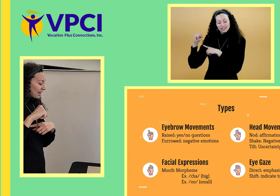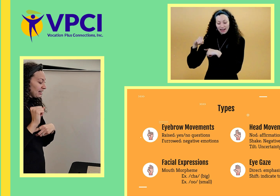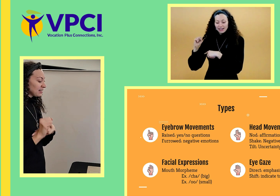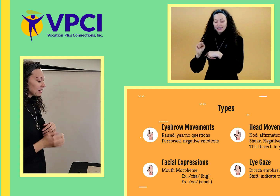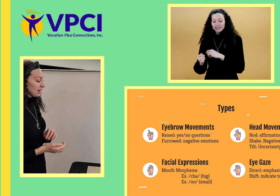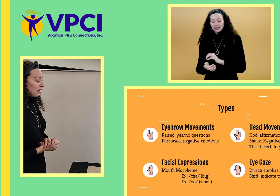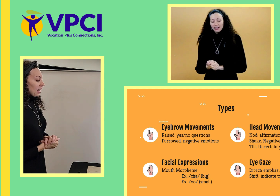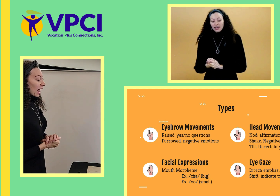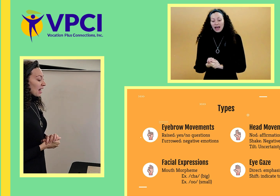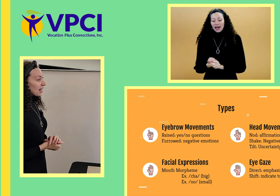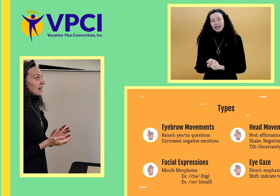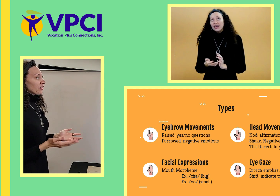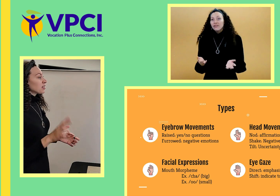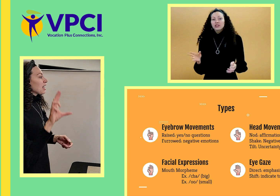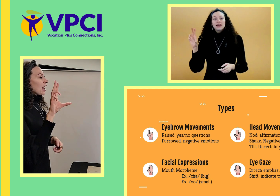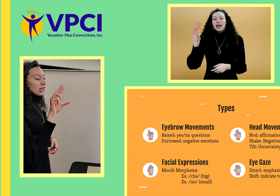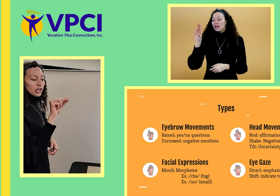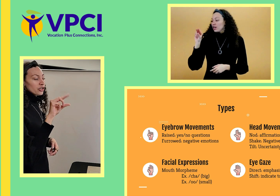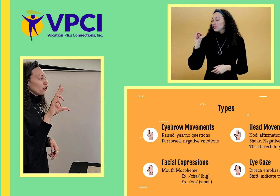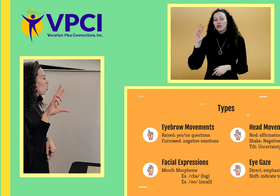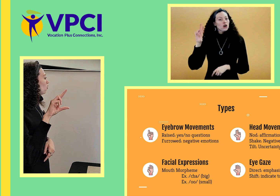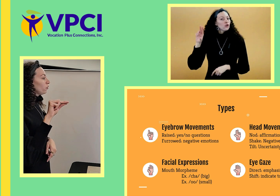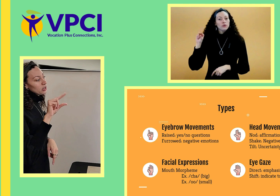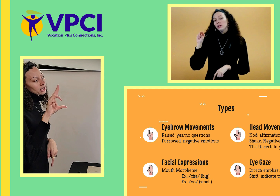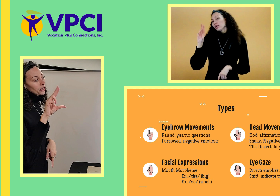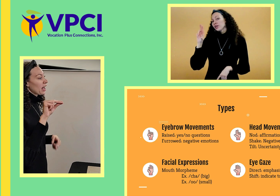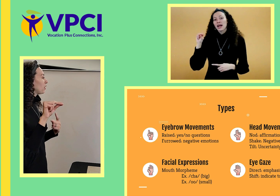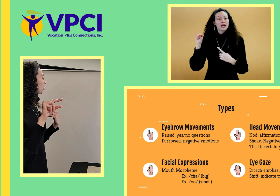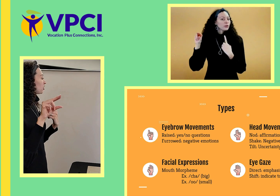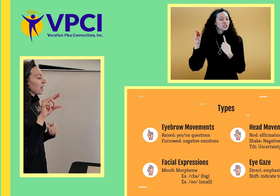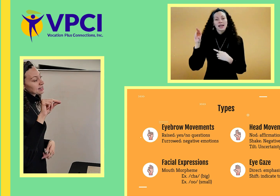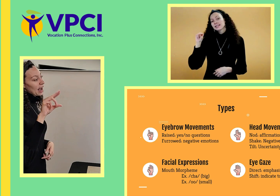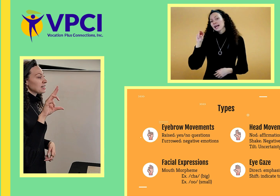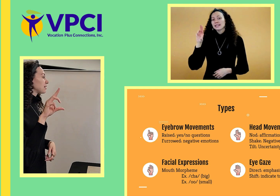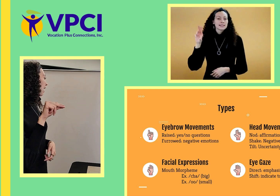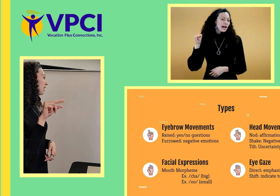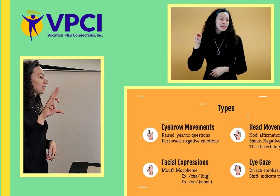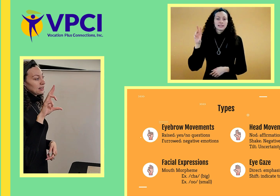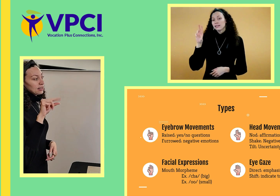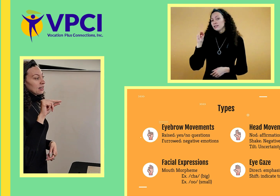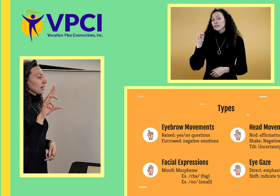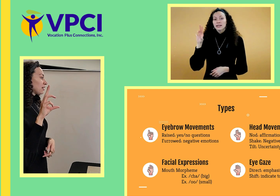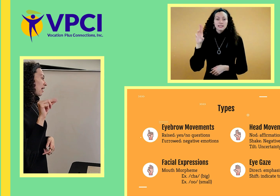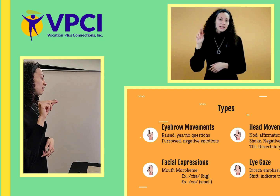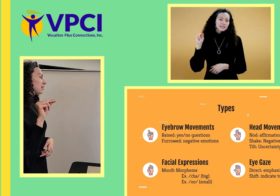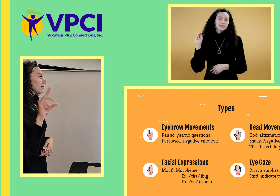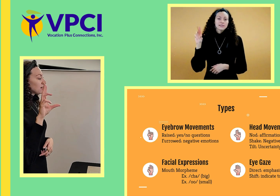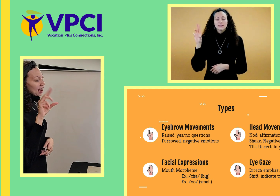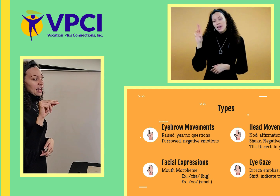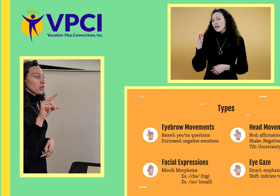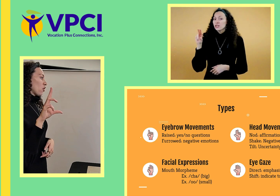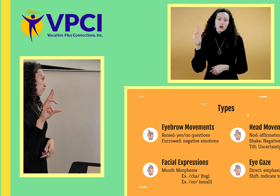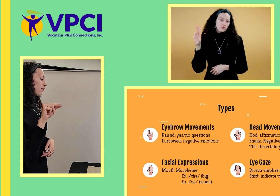like the sign is. And then if you're saying no, your head would shake side to side because